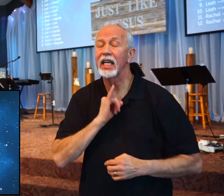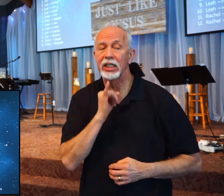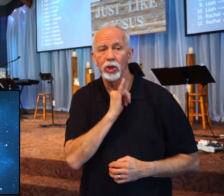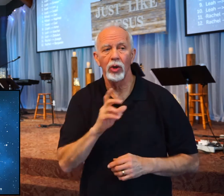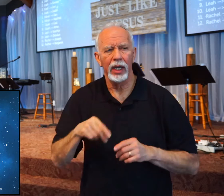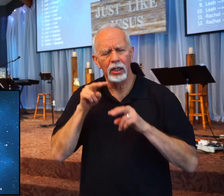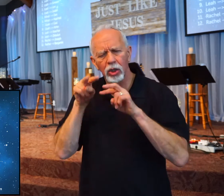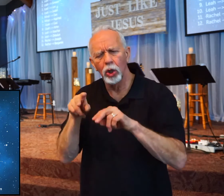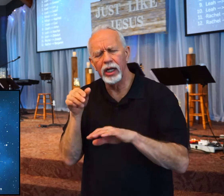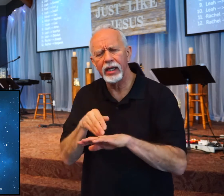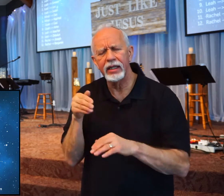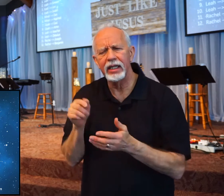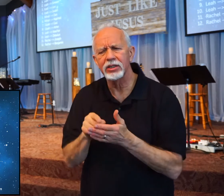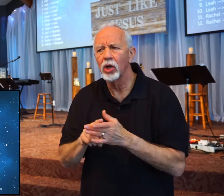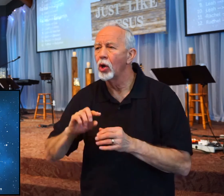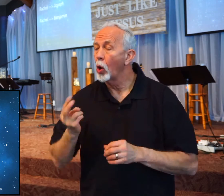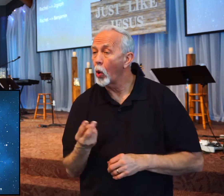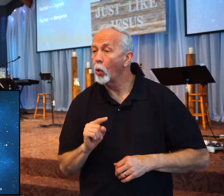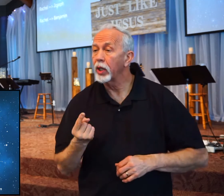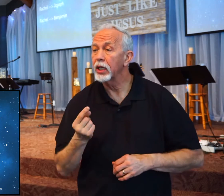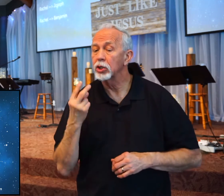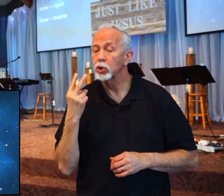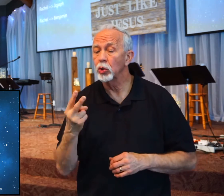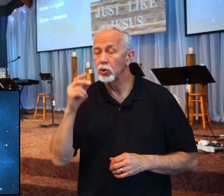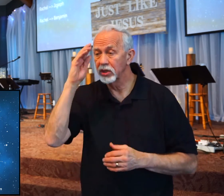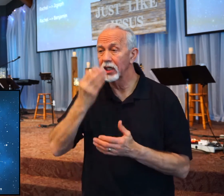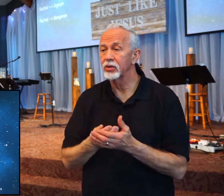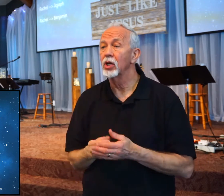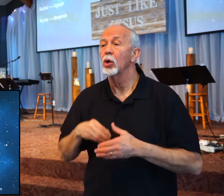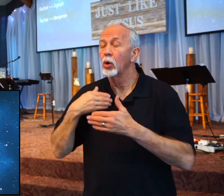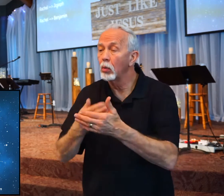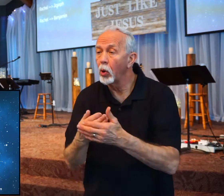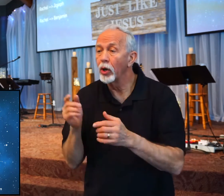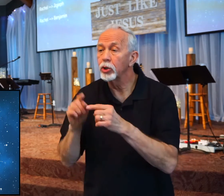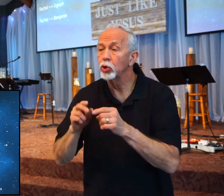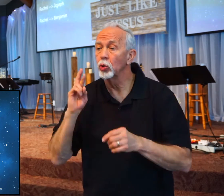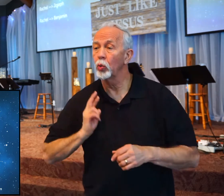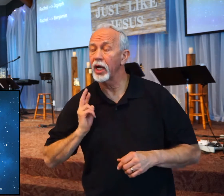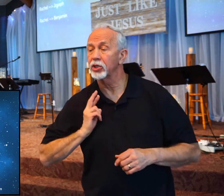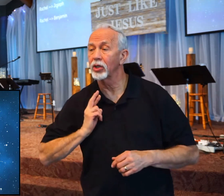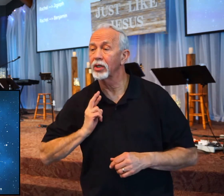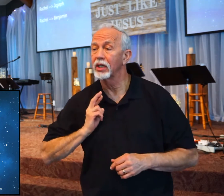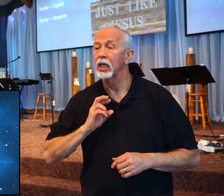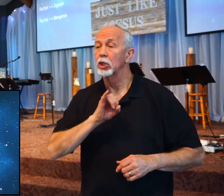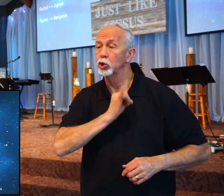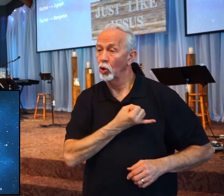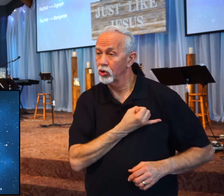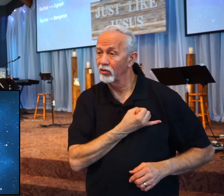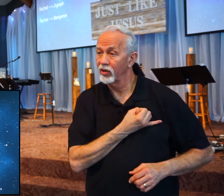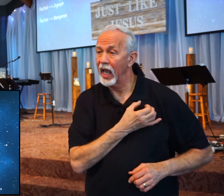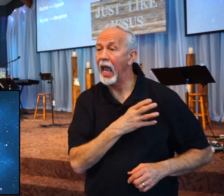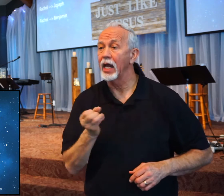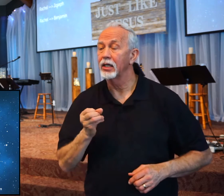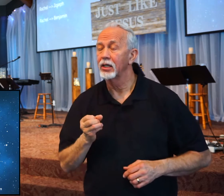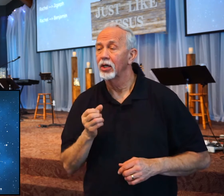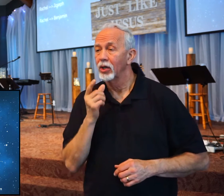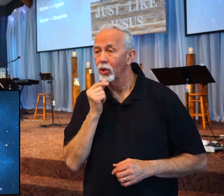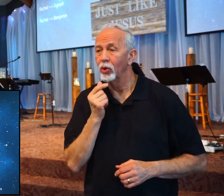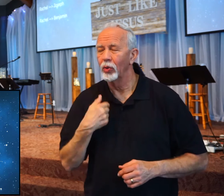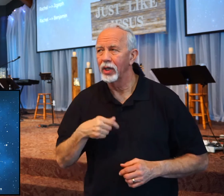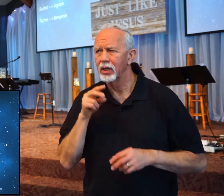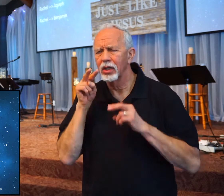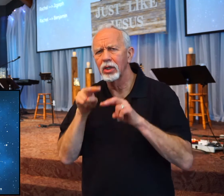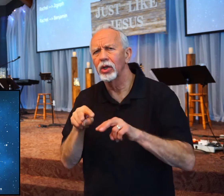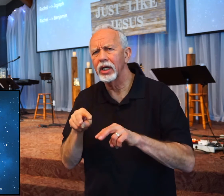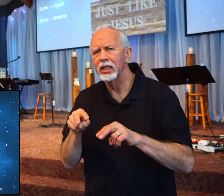it stands out that only two sons were born to Rachel. And their names are Joseph, who, if we look